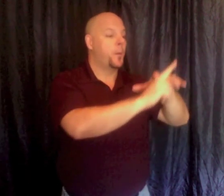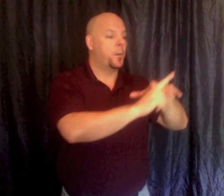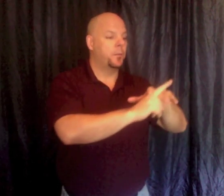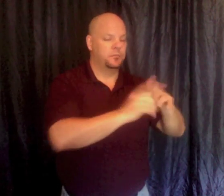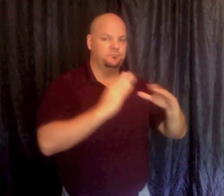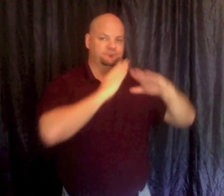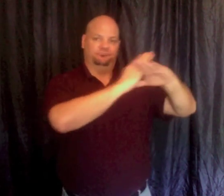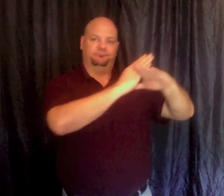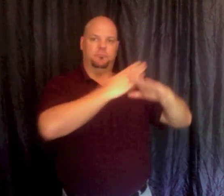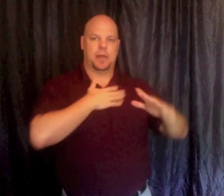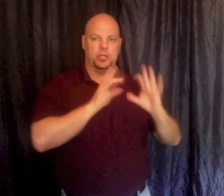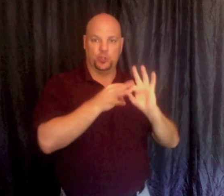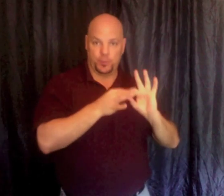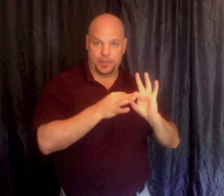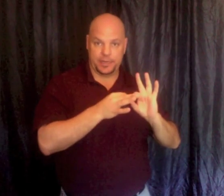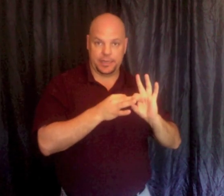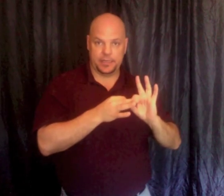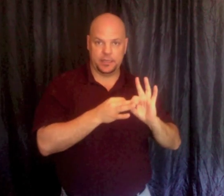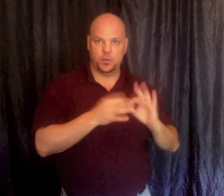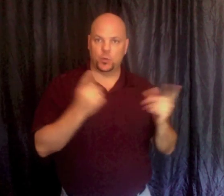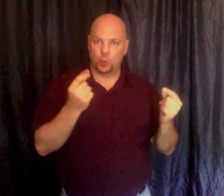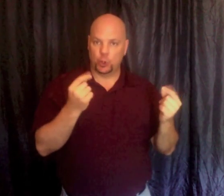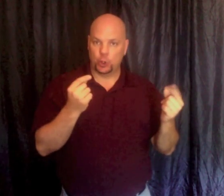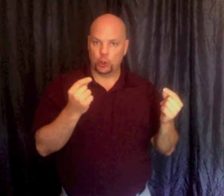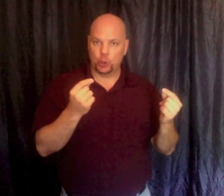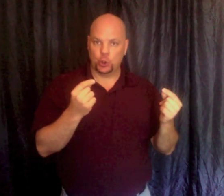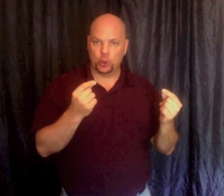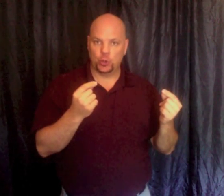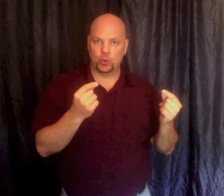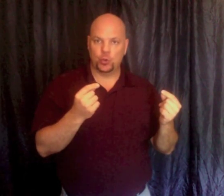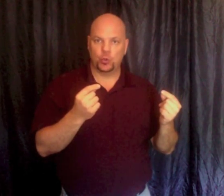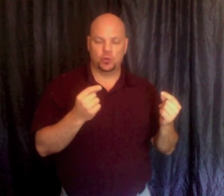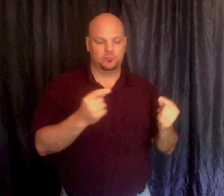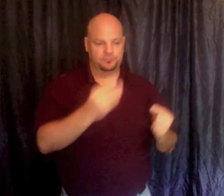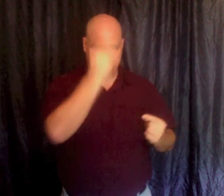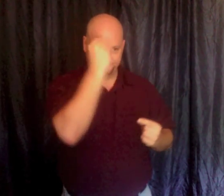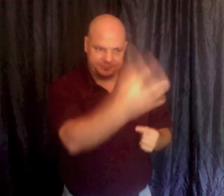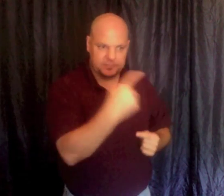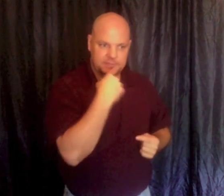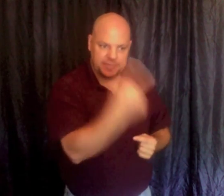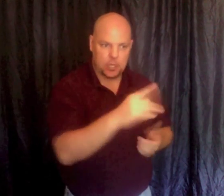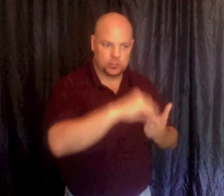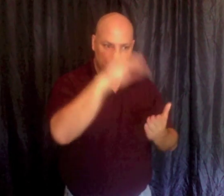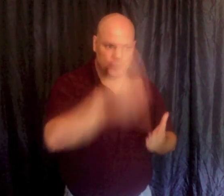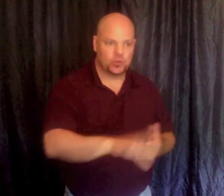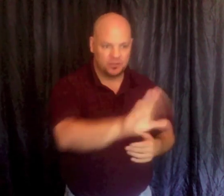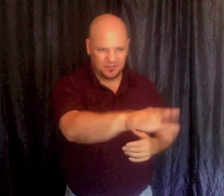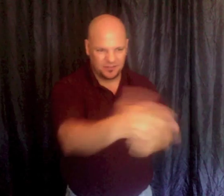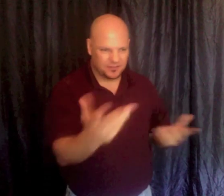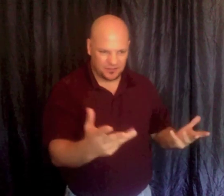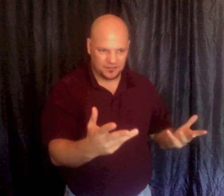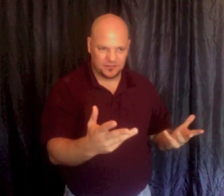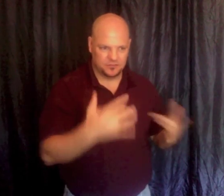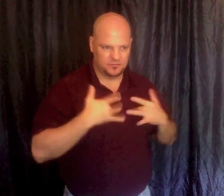then you can say something about behavior, and you can say to the student,